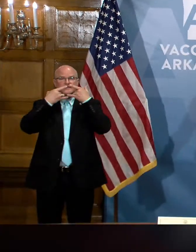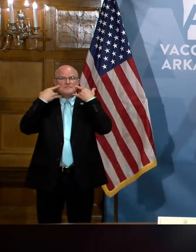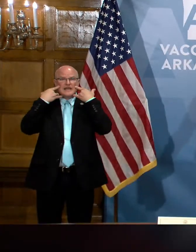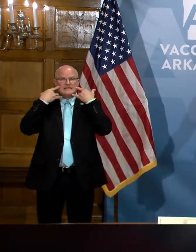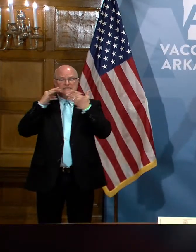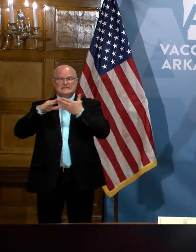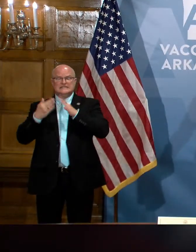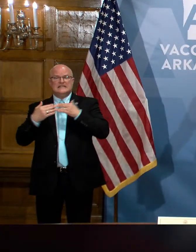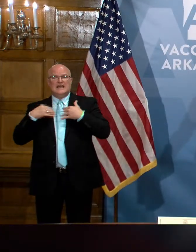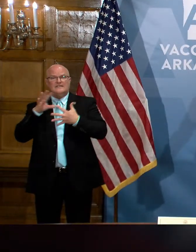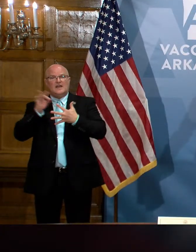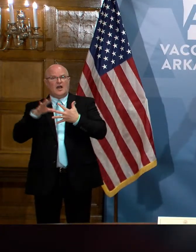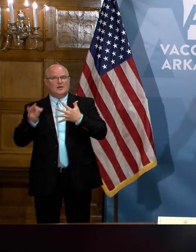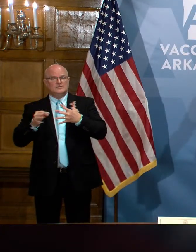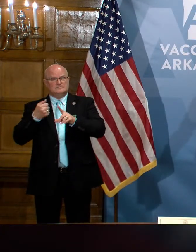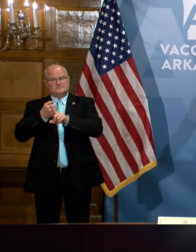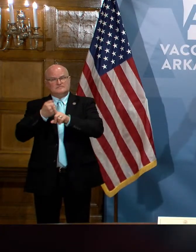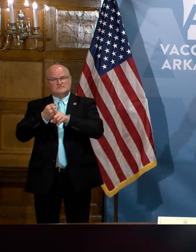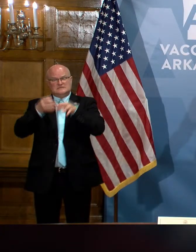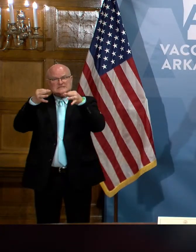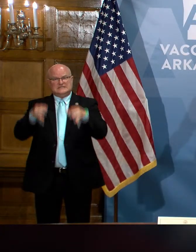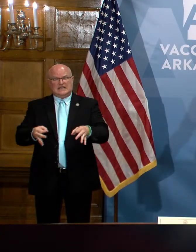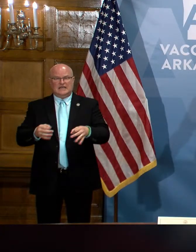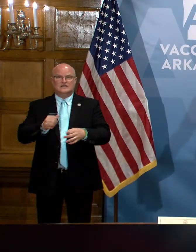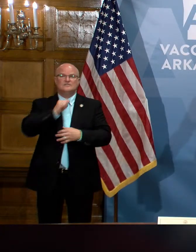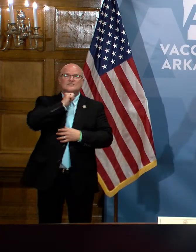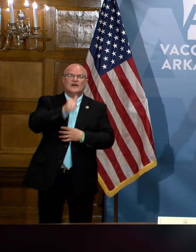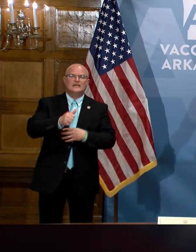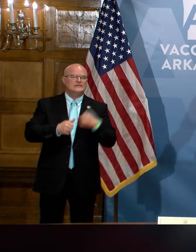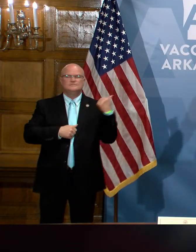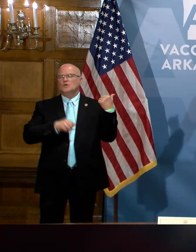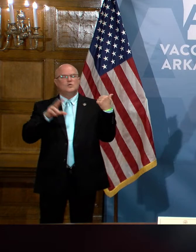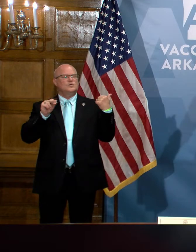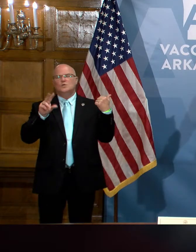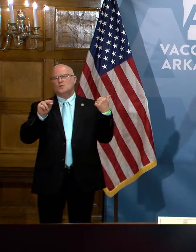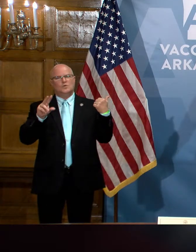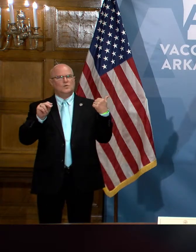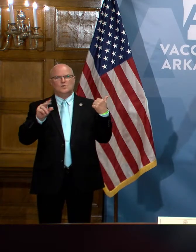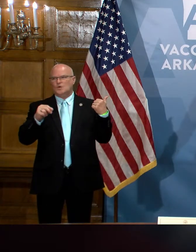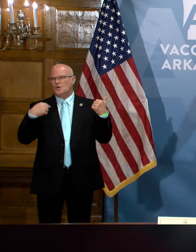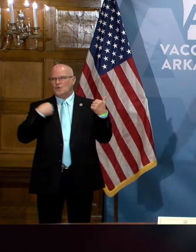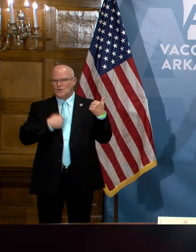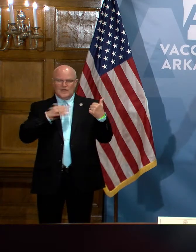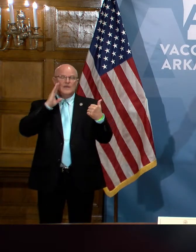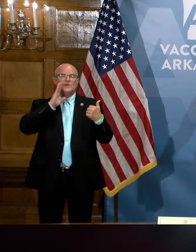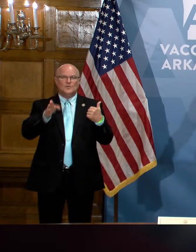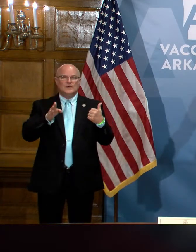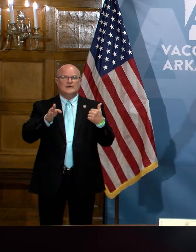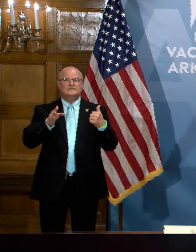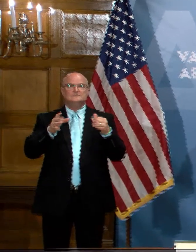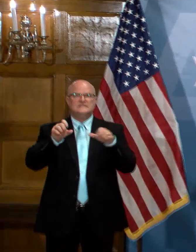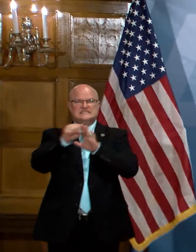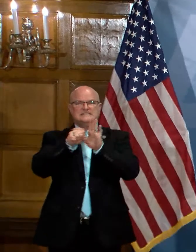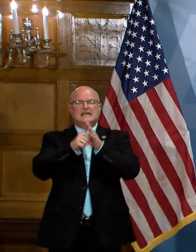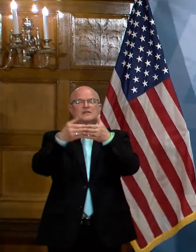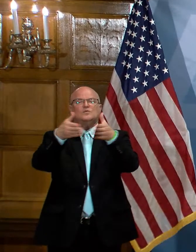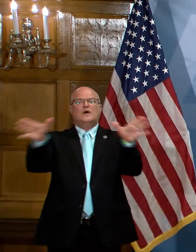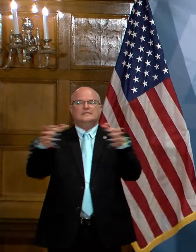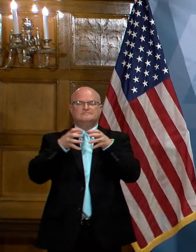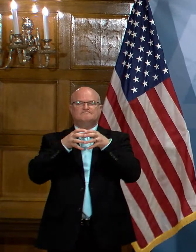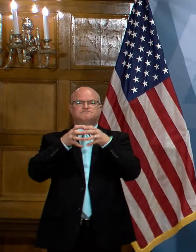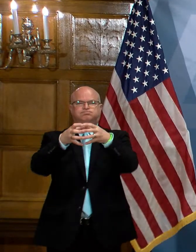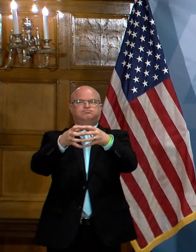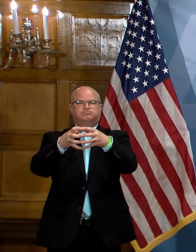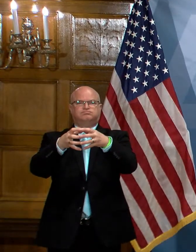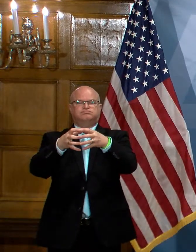cities have the option to enforce a mandate or not? No. We're going to go on this together, and